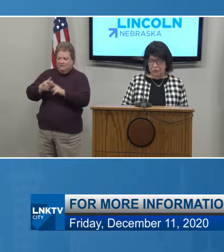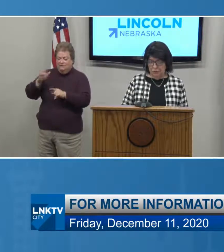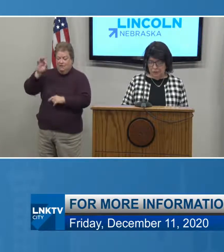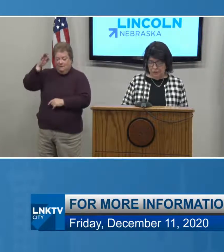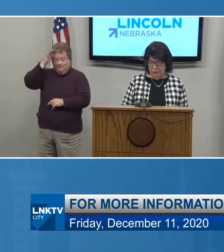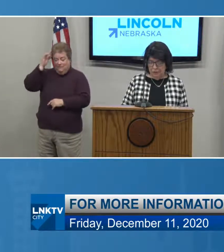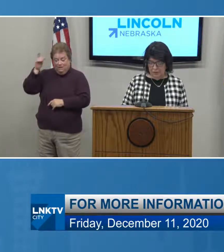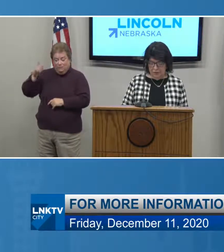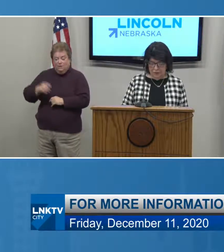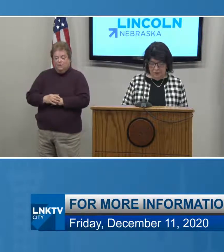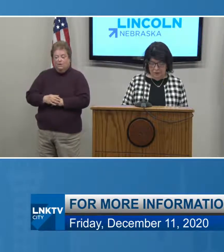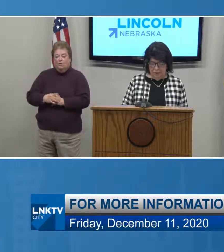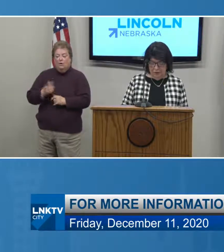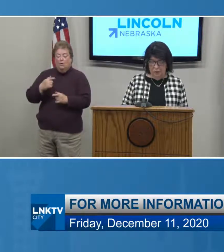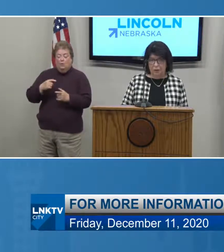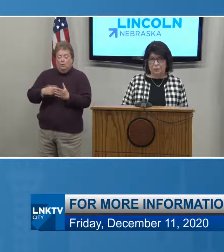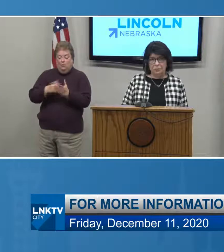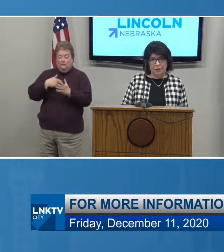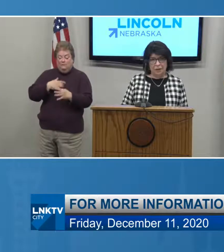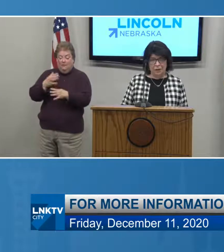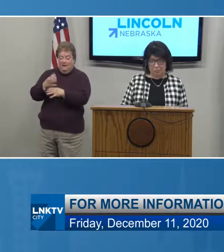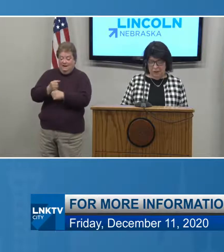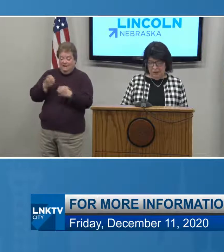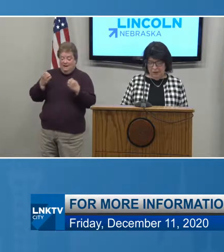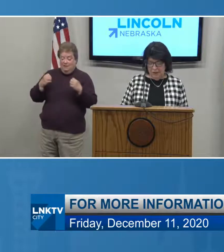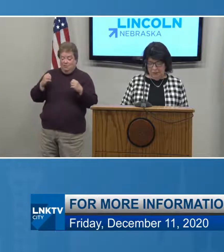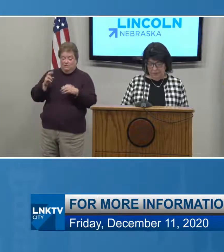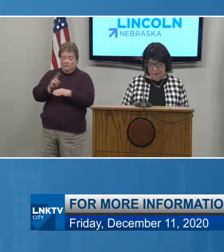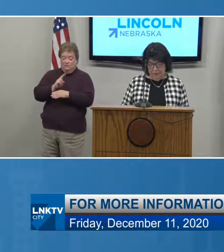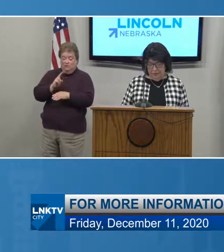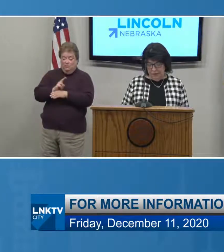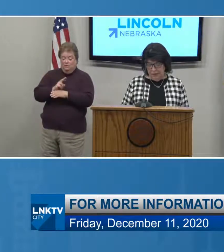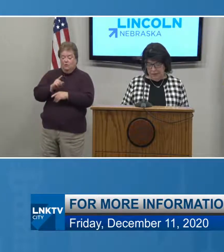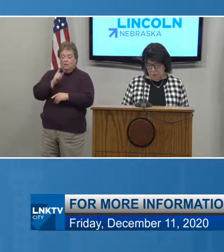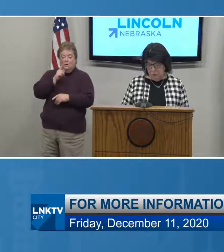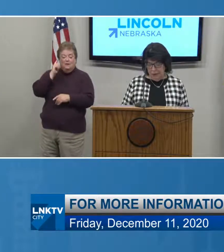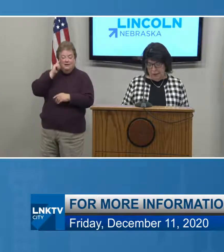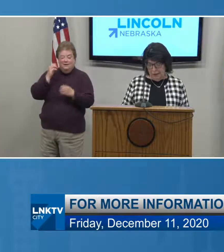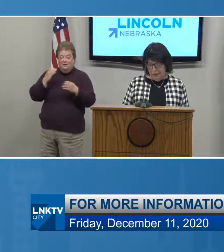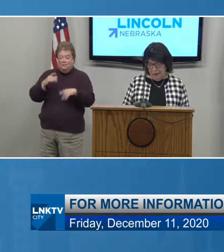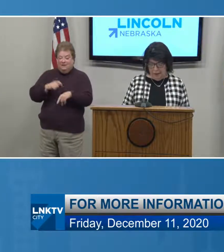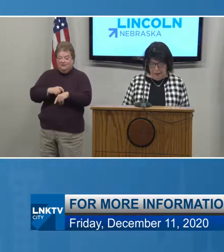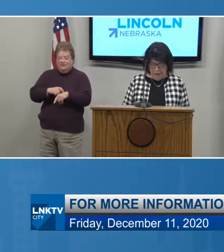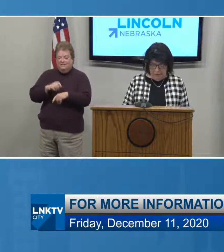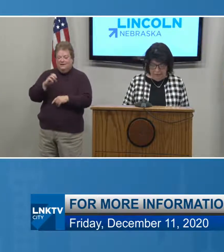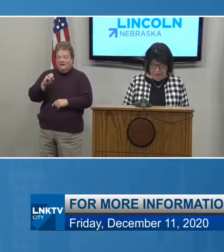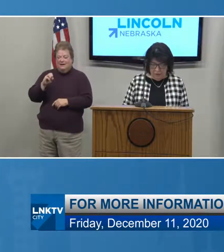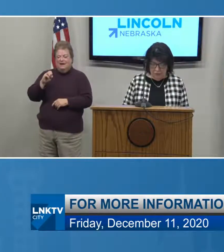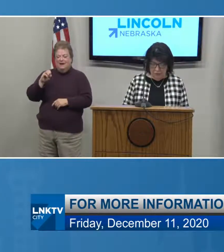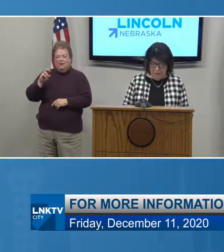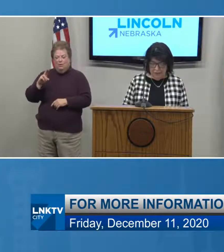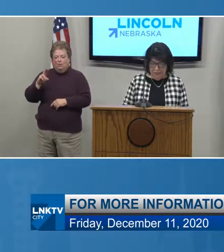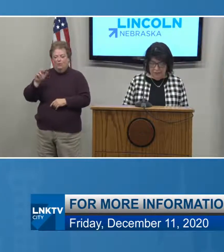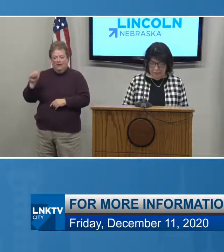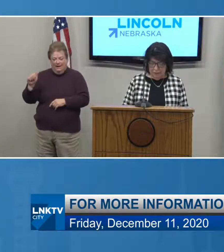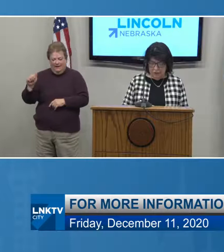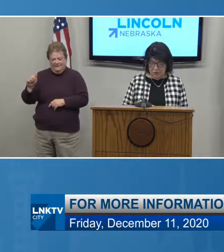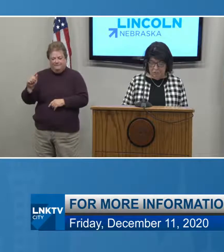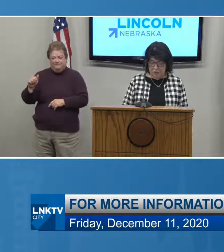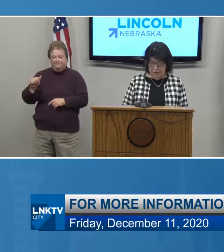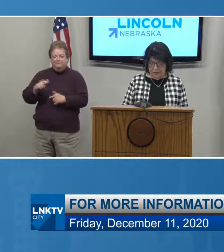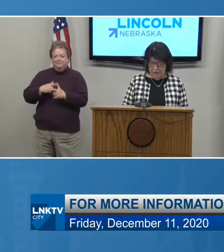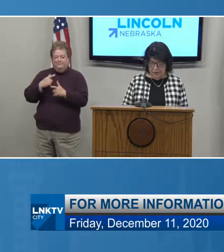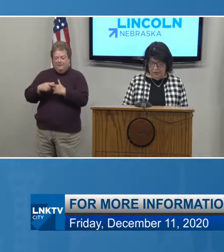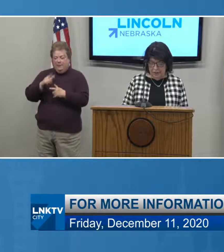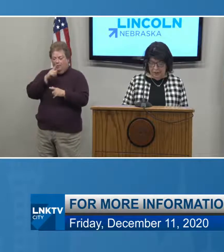emergency use authorization, or you'll hear it many times said the EUA, is issued, vaccine can be